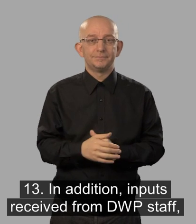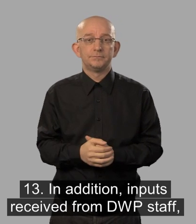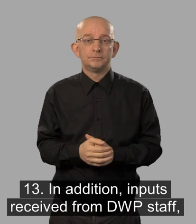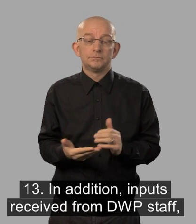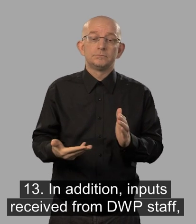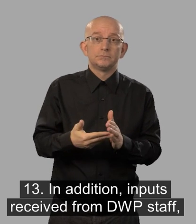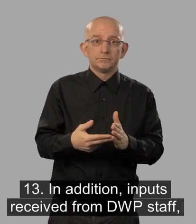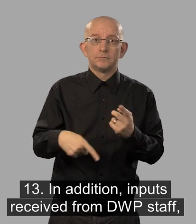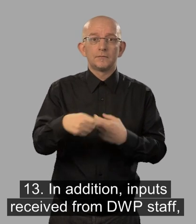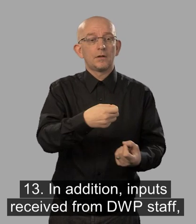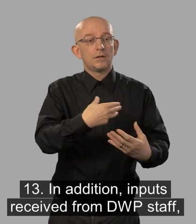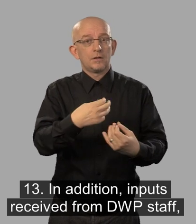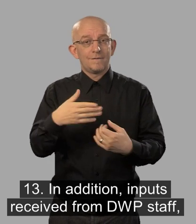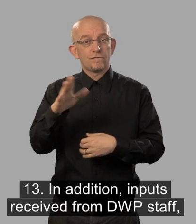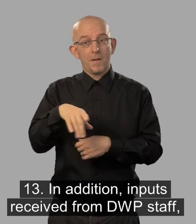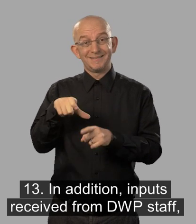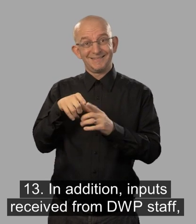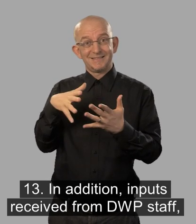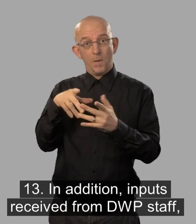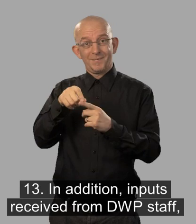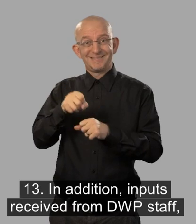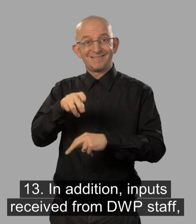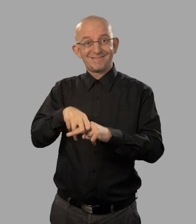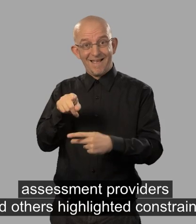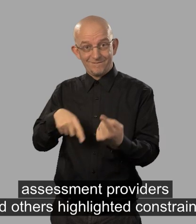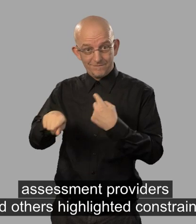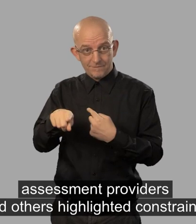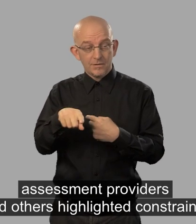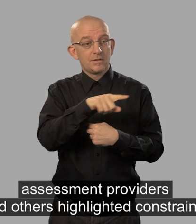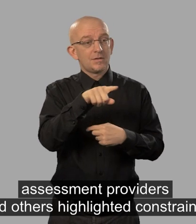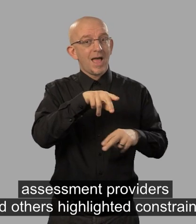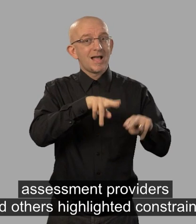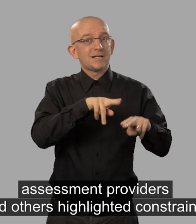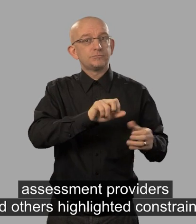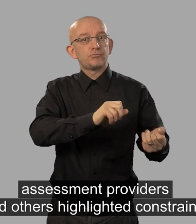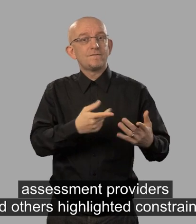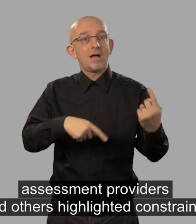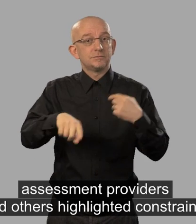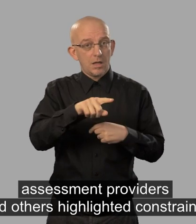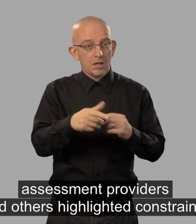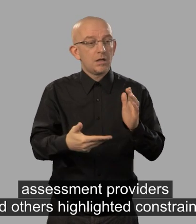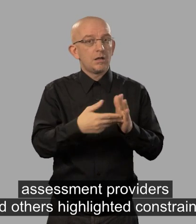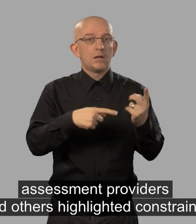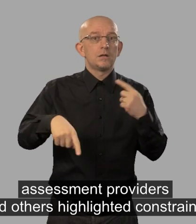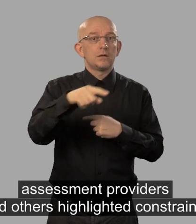13. In addition, inputs received from DWP staff, assessment providers, and